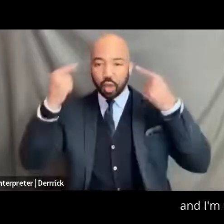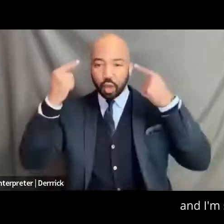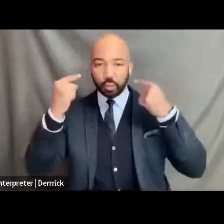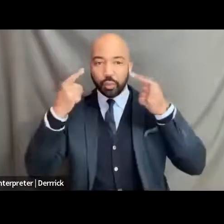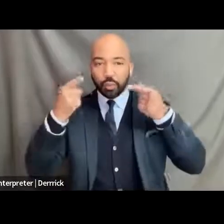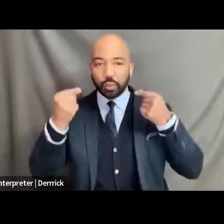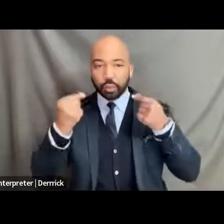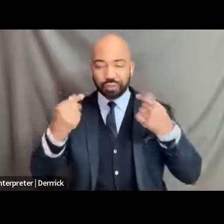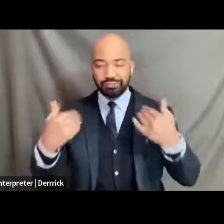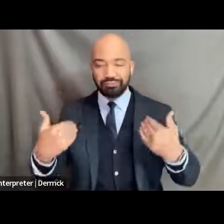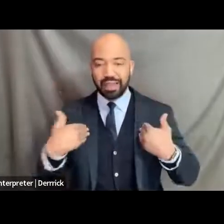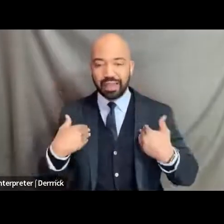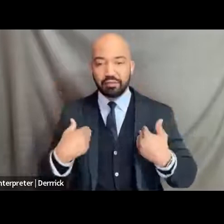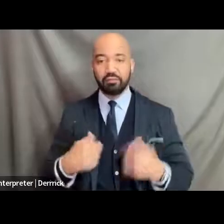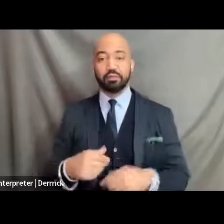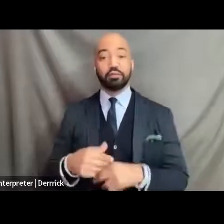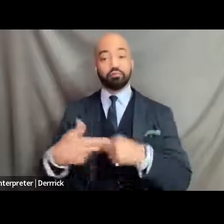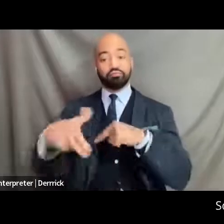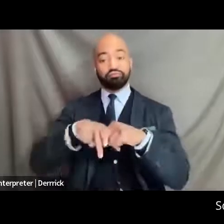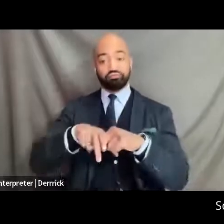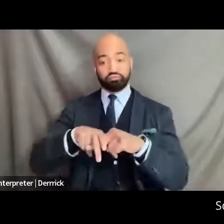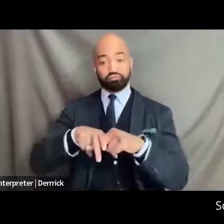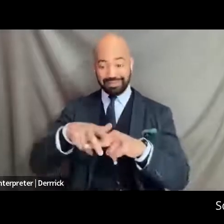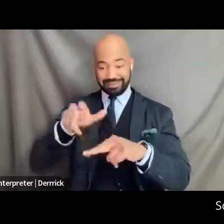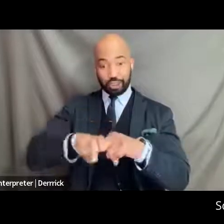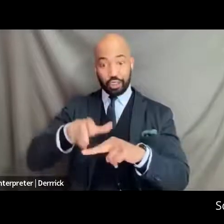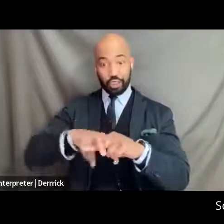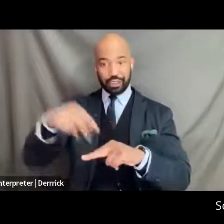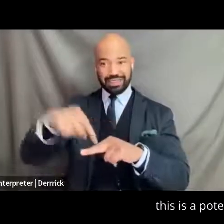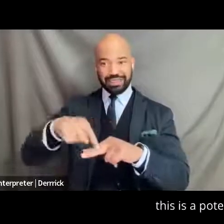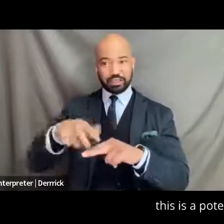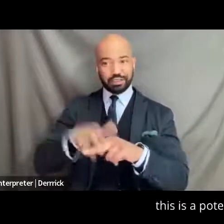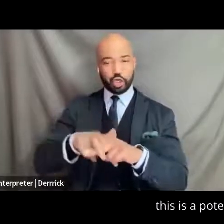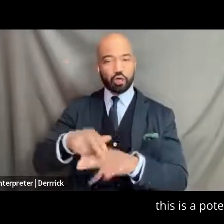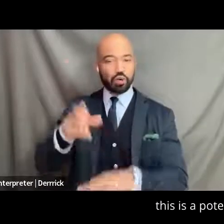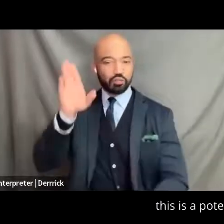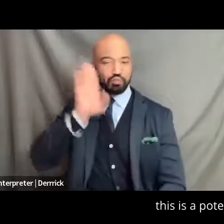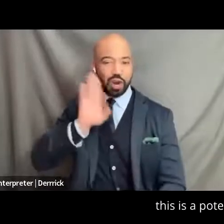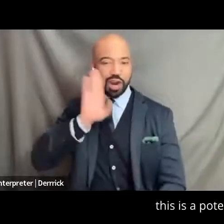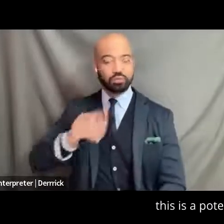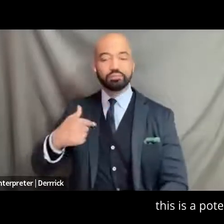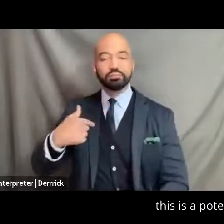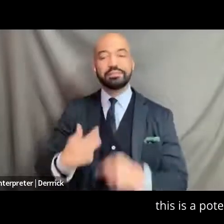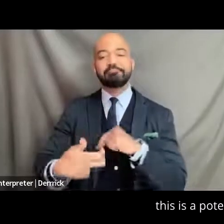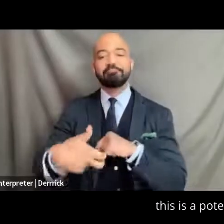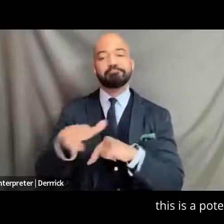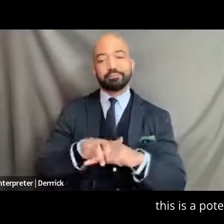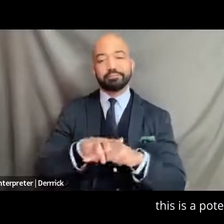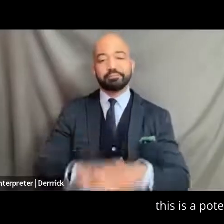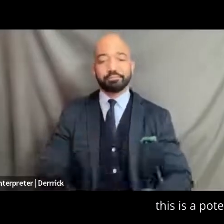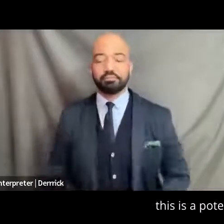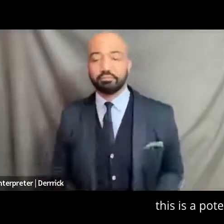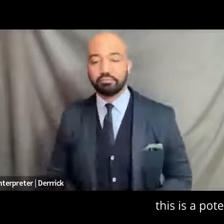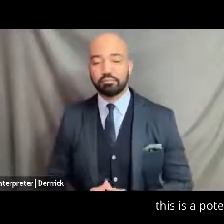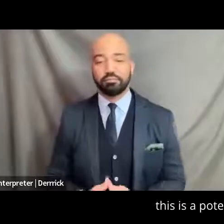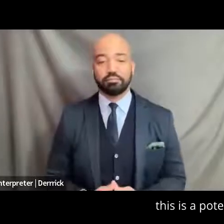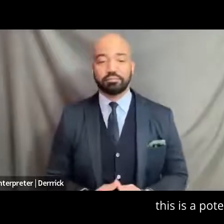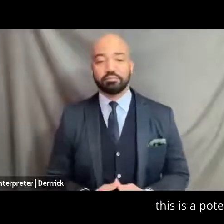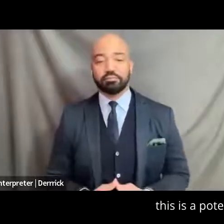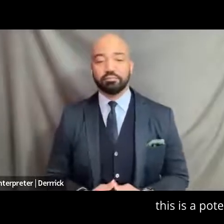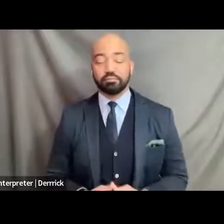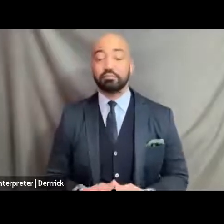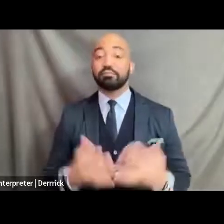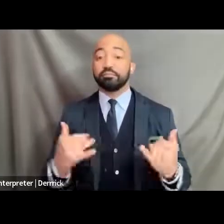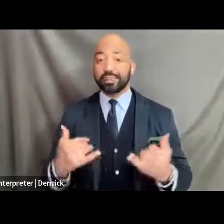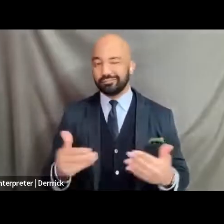chair um so just to start off this is a potentially very historic